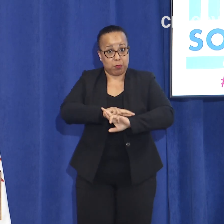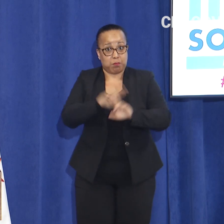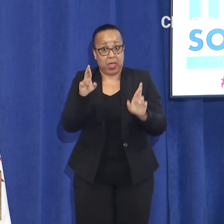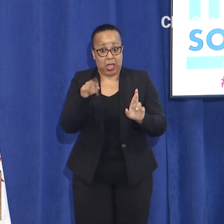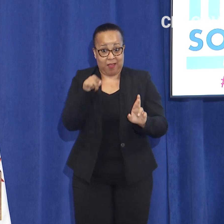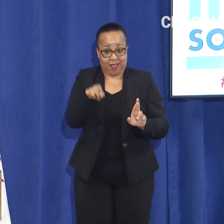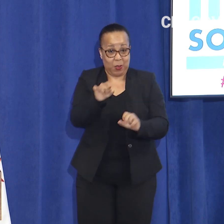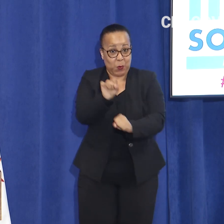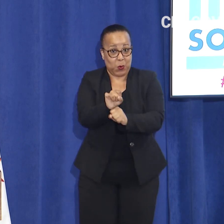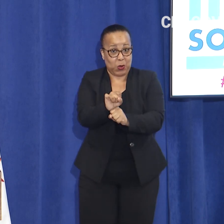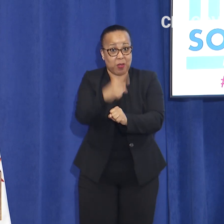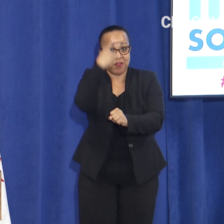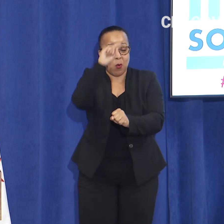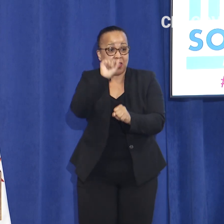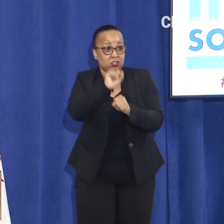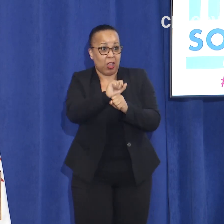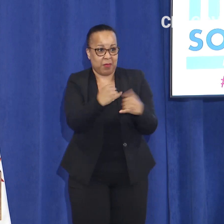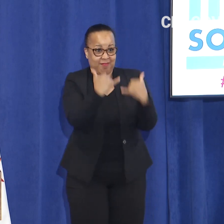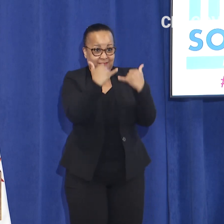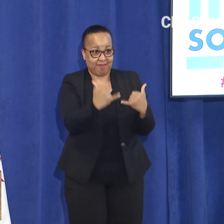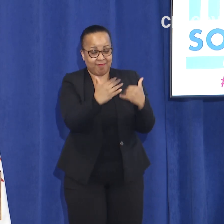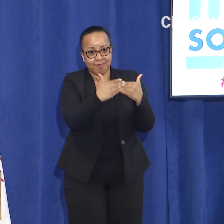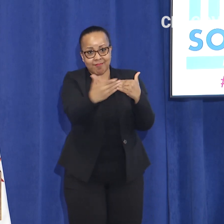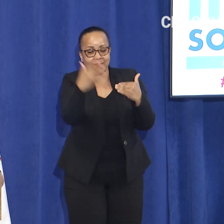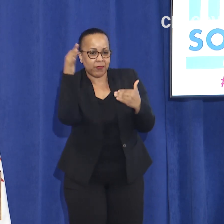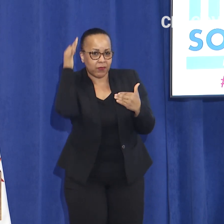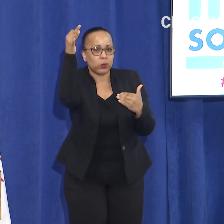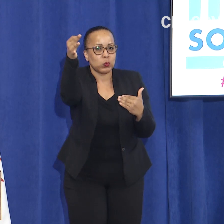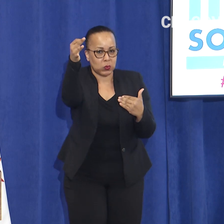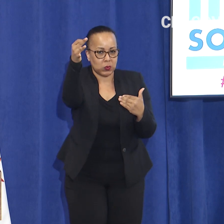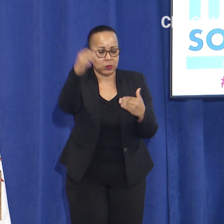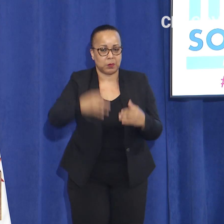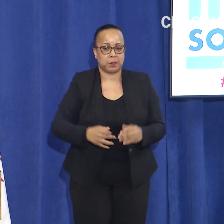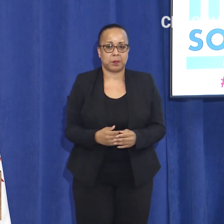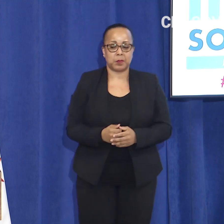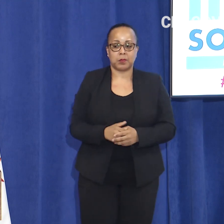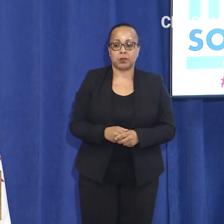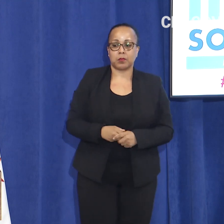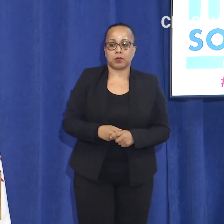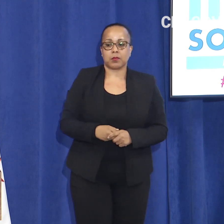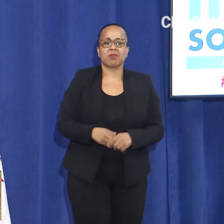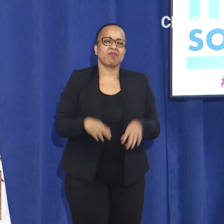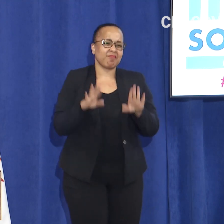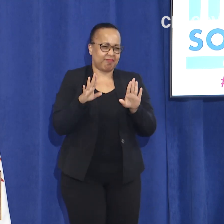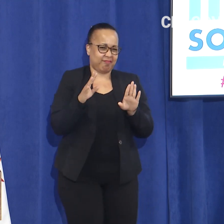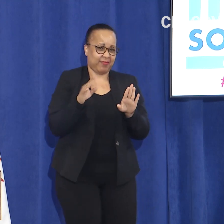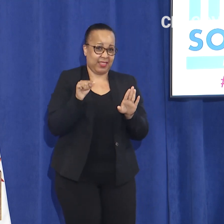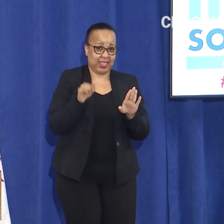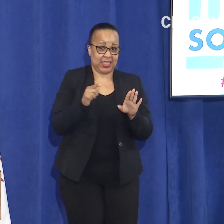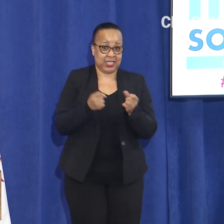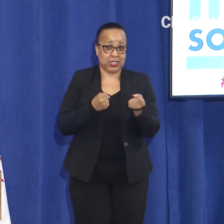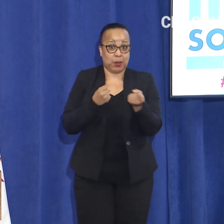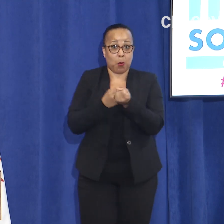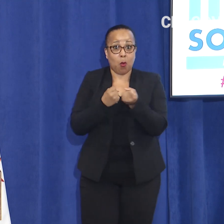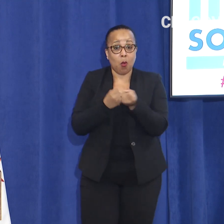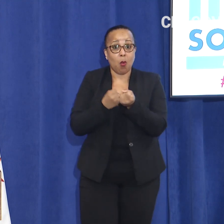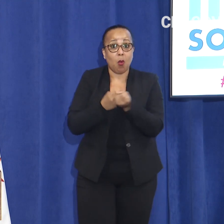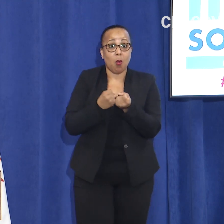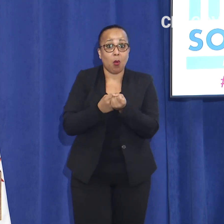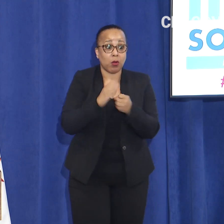our workers for the jobs of today and tomorrow. Now, we need to realize that this support is about more than